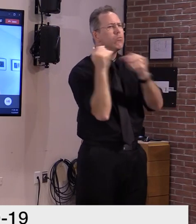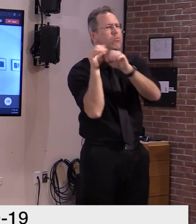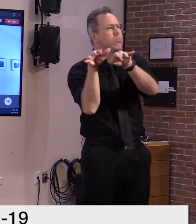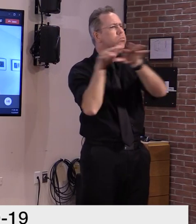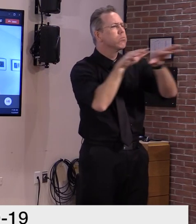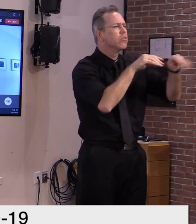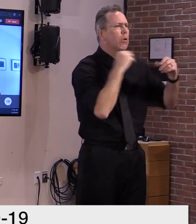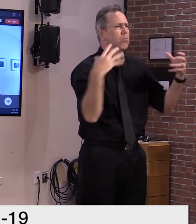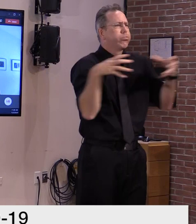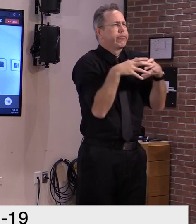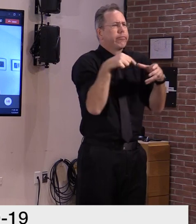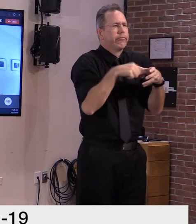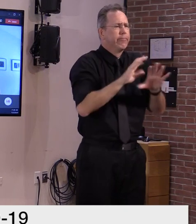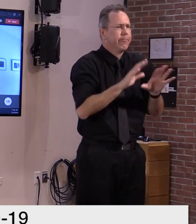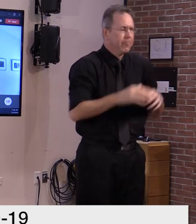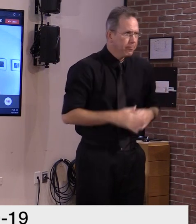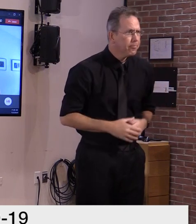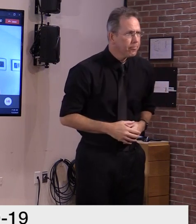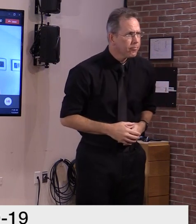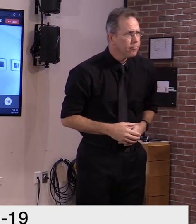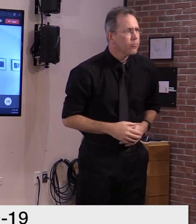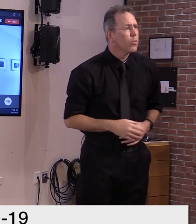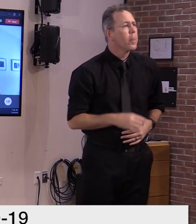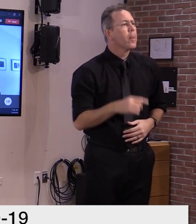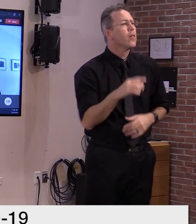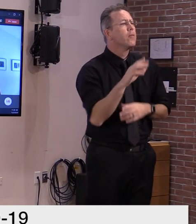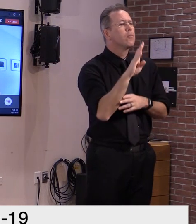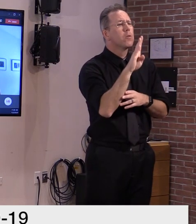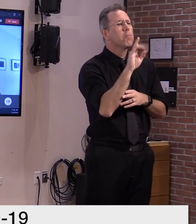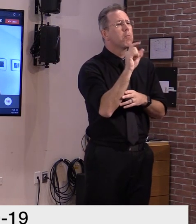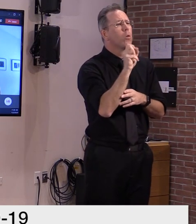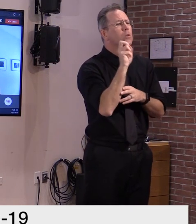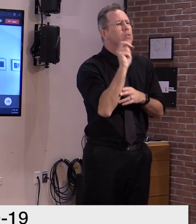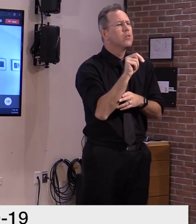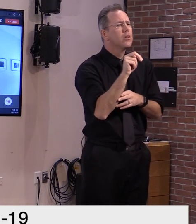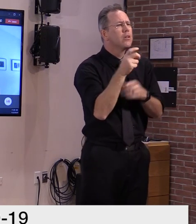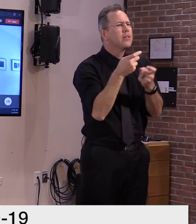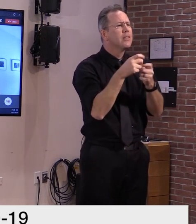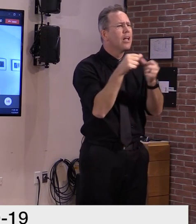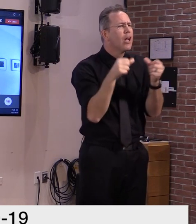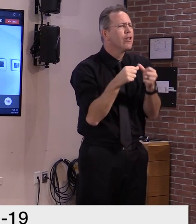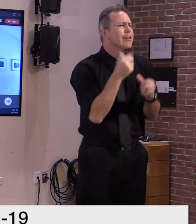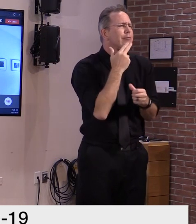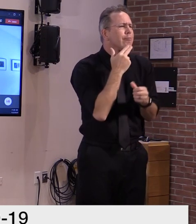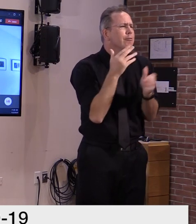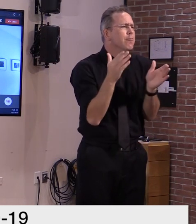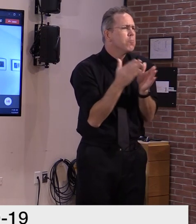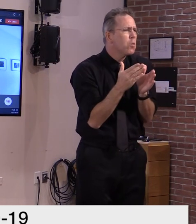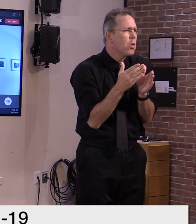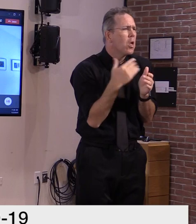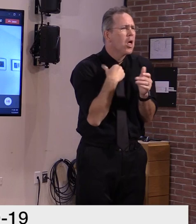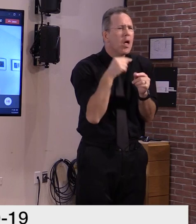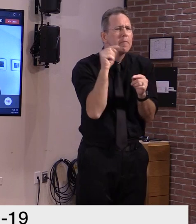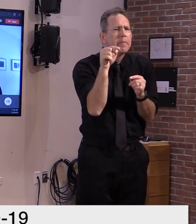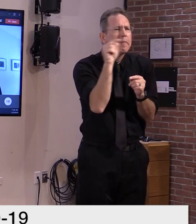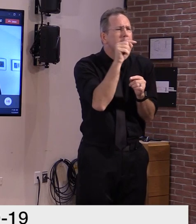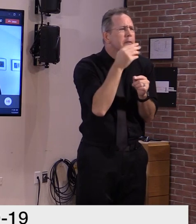ski areas that have eliminated group lessons so that you have a private lesson setting only.